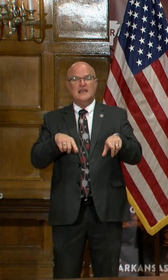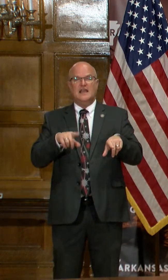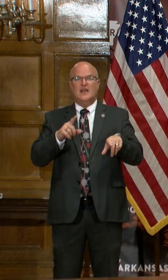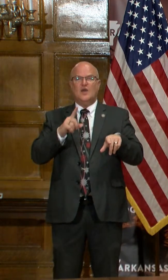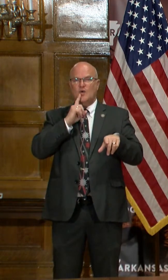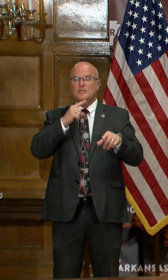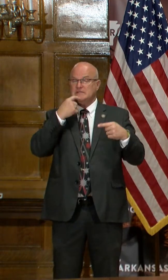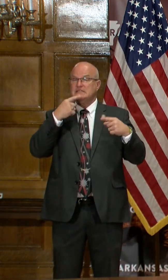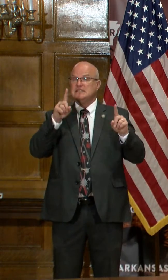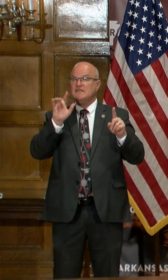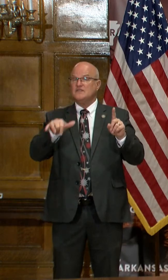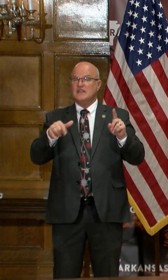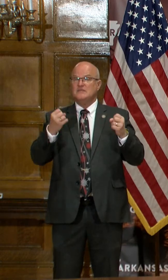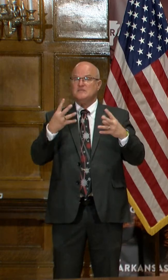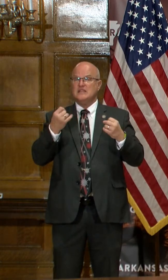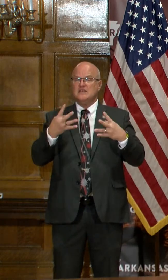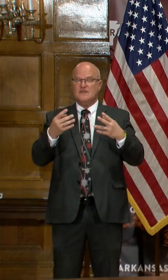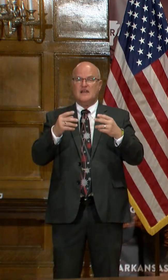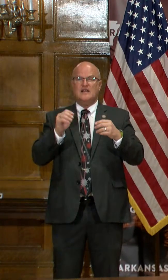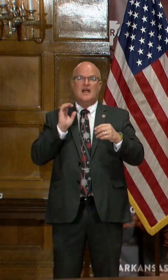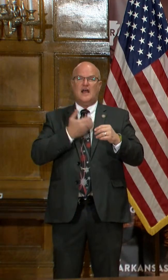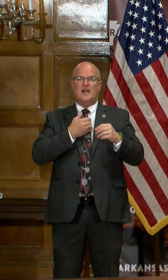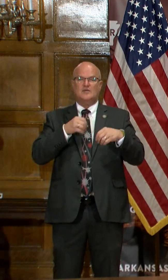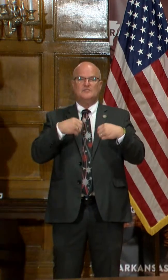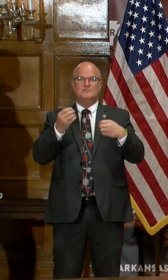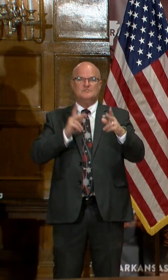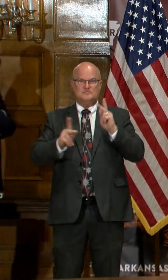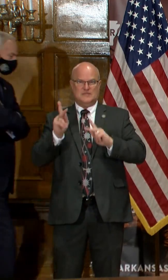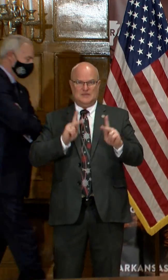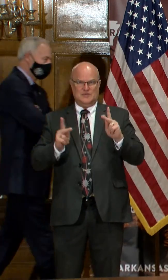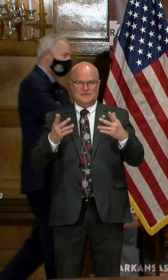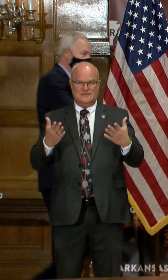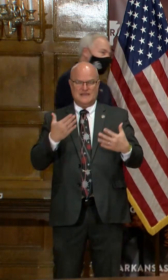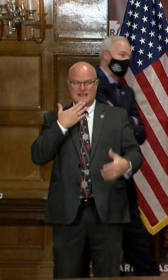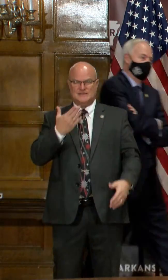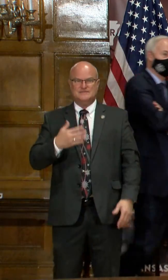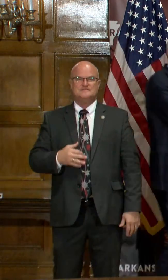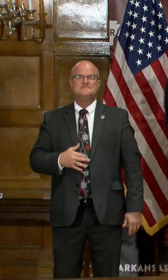extremely successful in doing that for many of our providers.